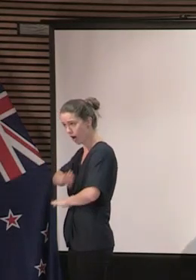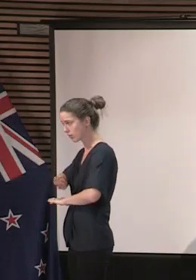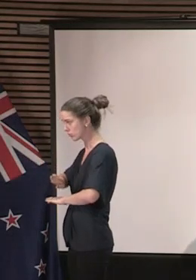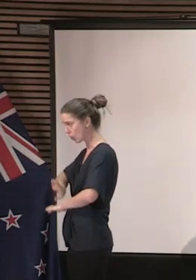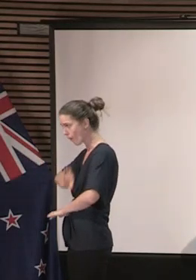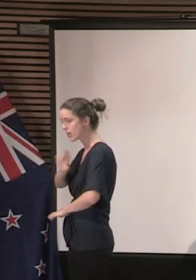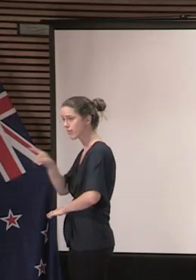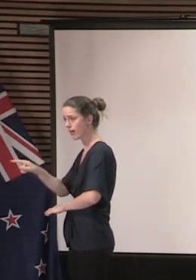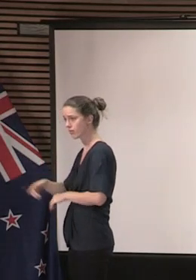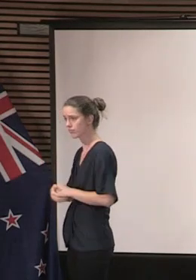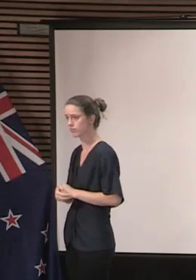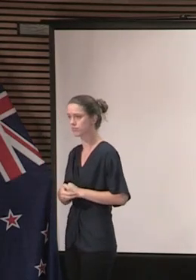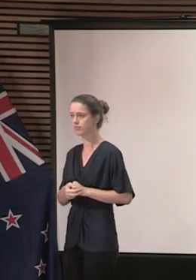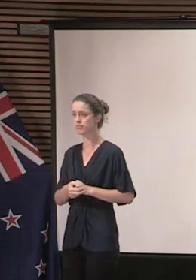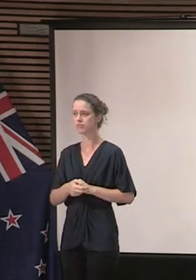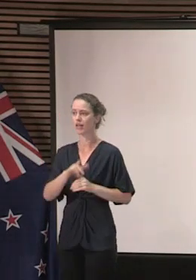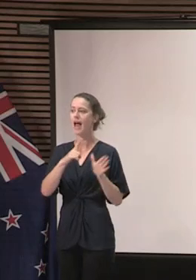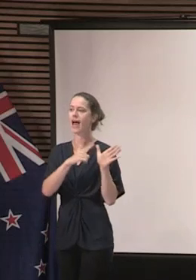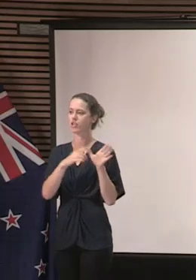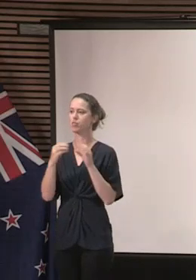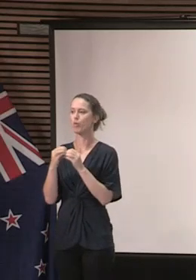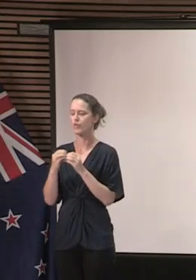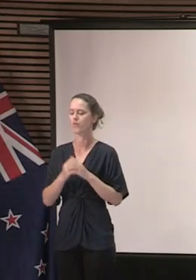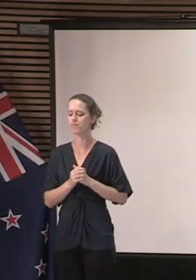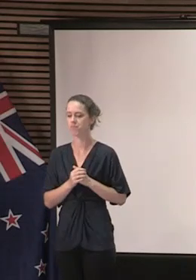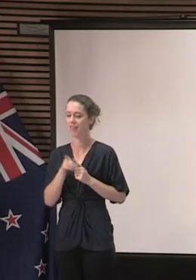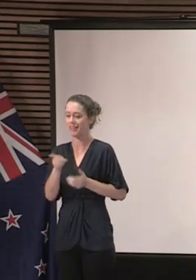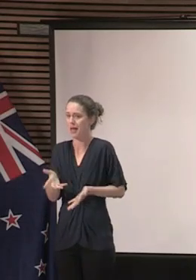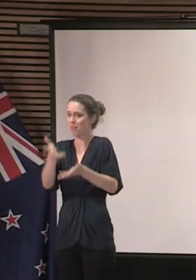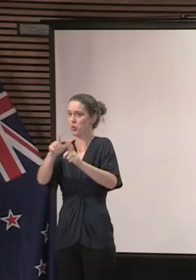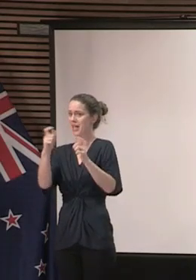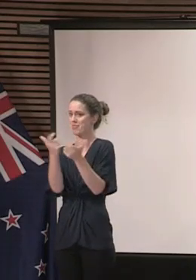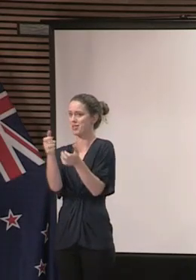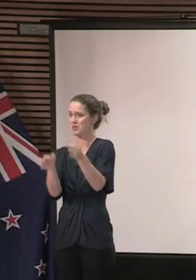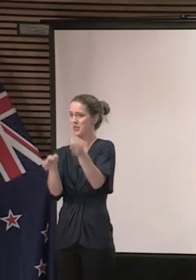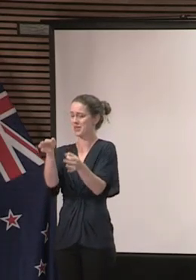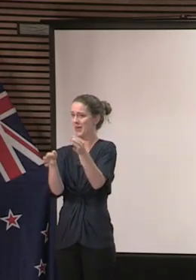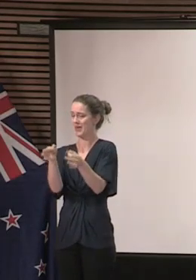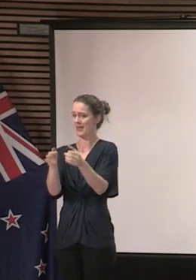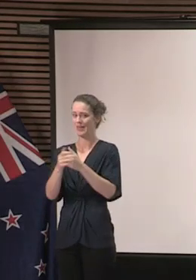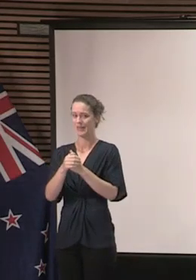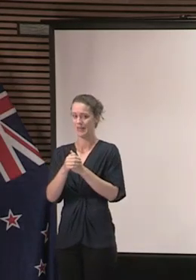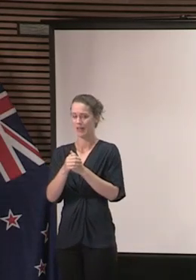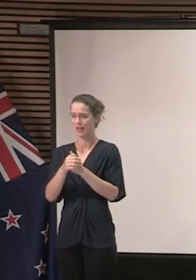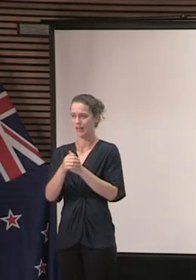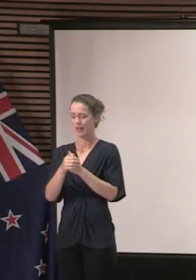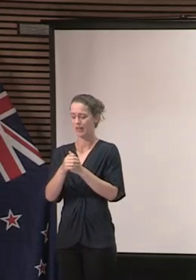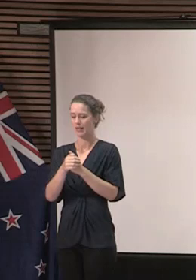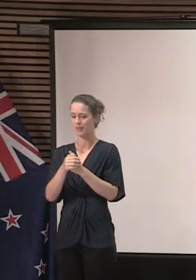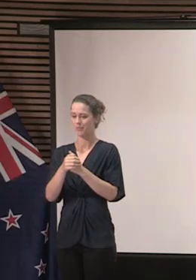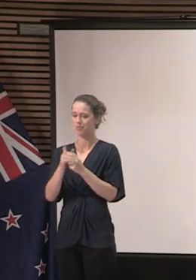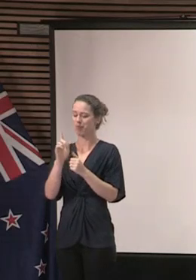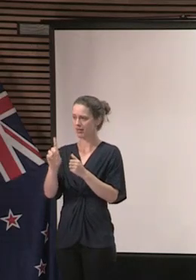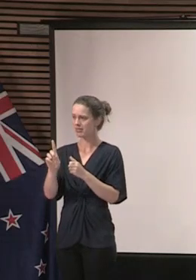to back that up? Well, that's one of the key decision points for Cabinet, so I don't want to preempt the advice we're giving to Cabinet. Again,